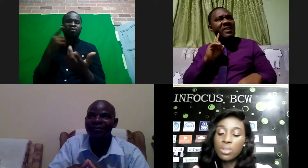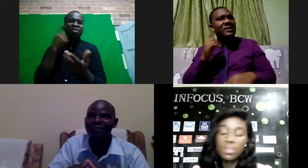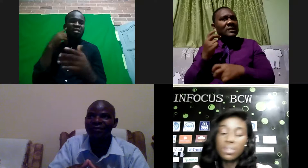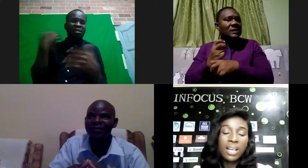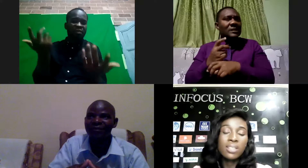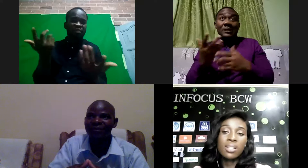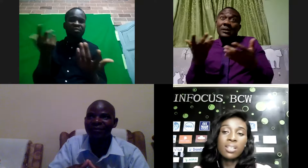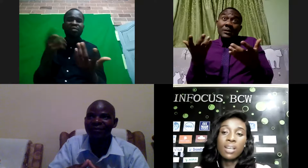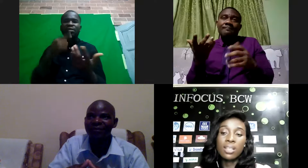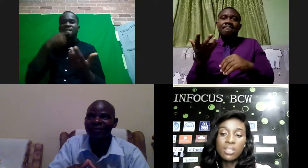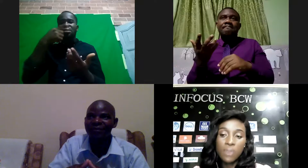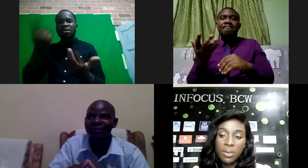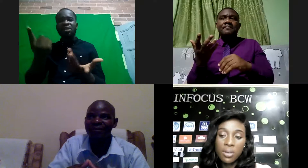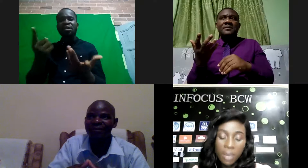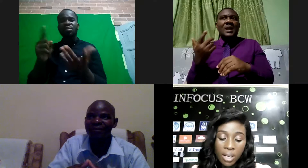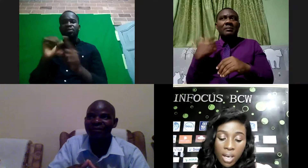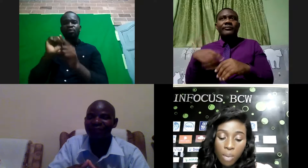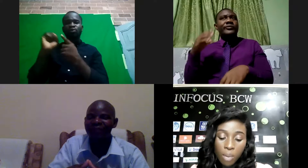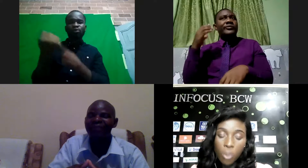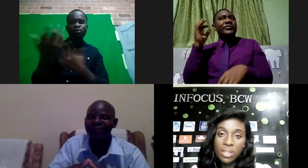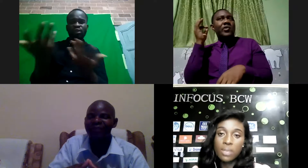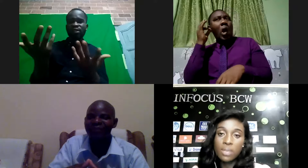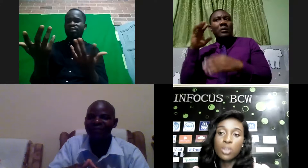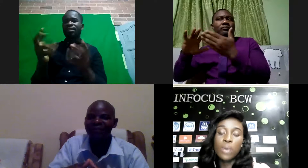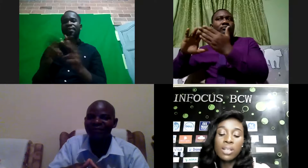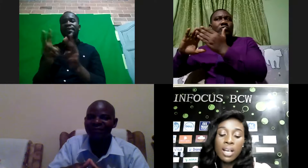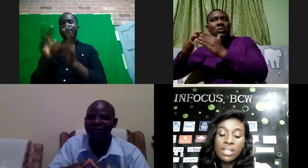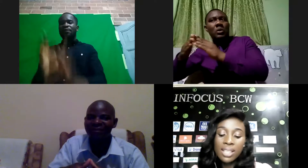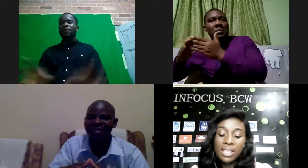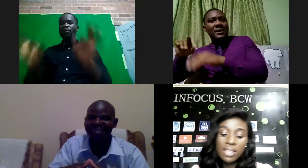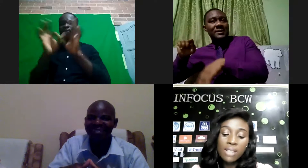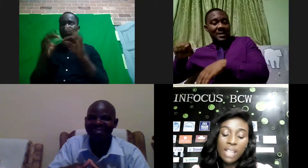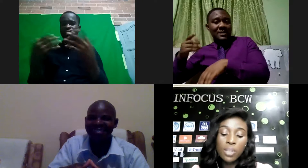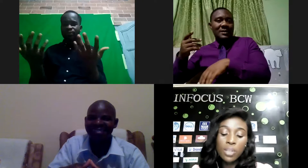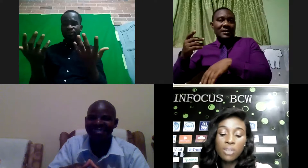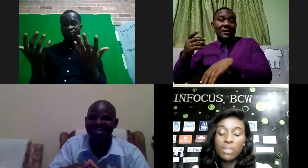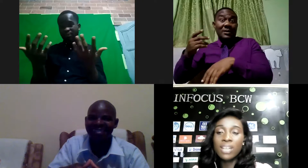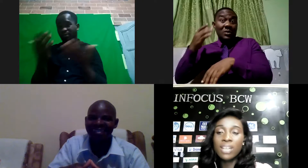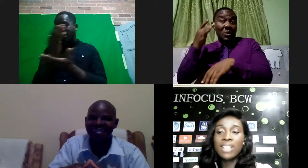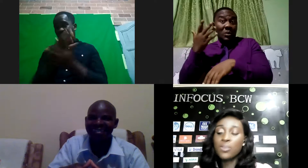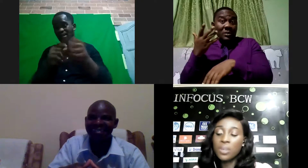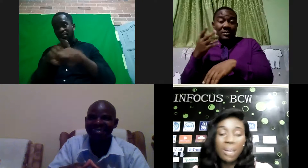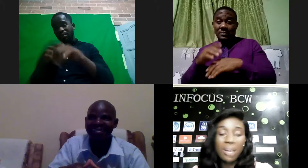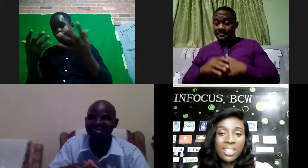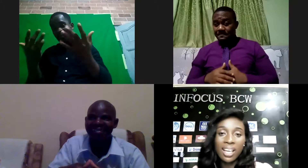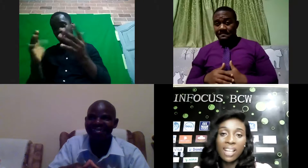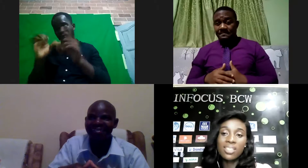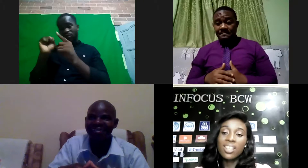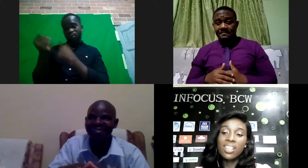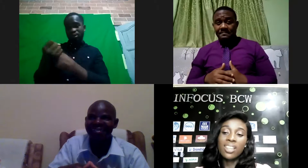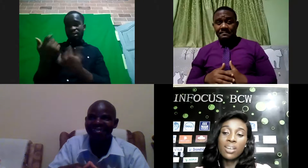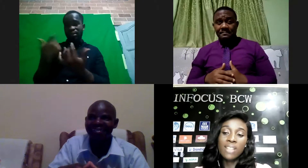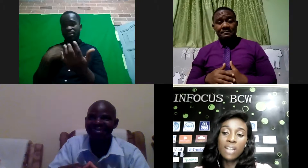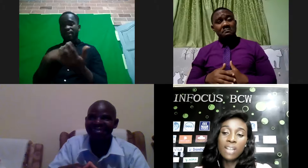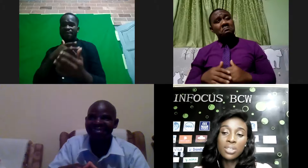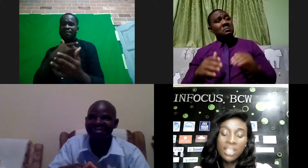hearing society. This is very, very important, because when certain aspects of the society feel marginalized,